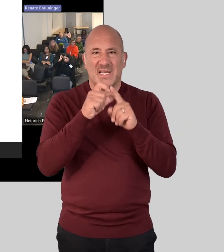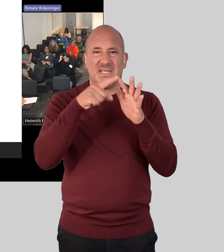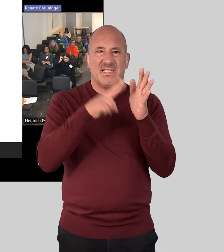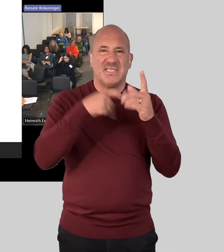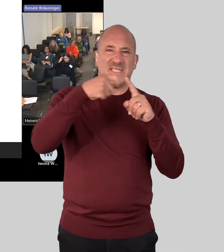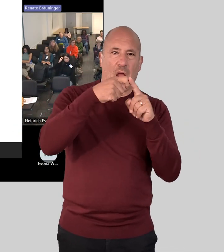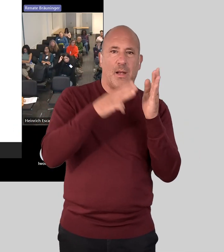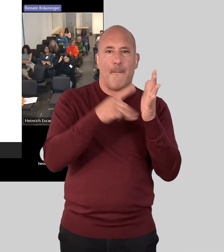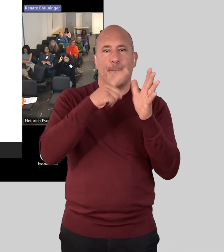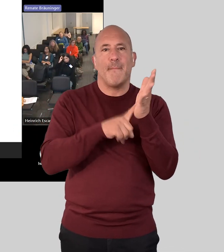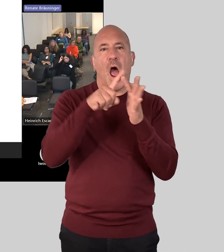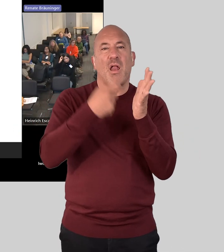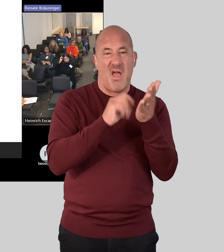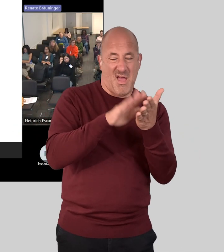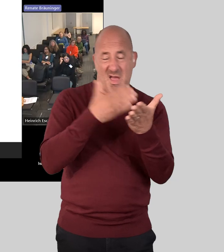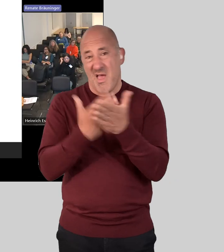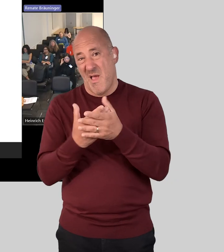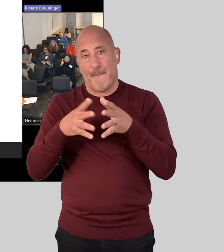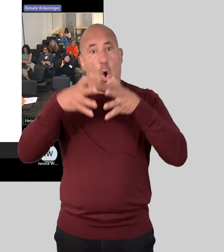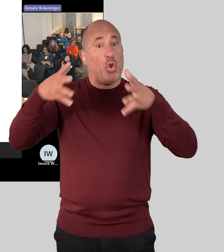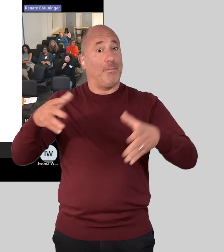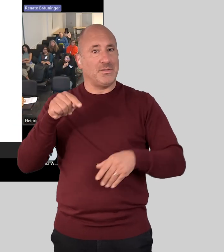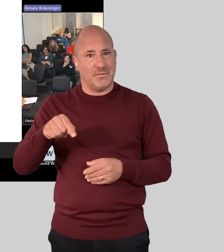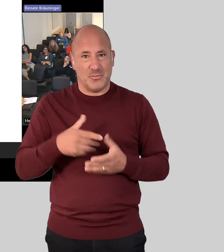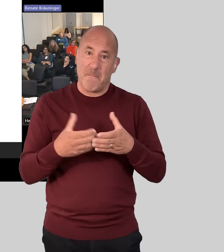in German means monument in English.